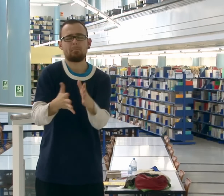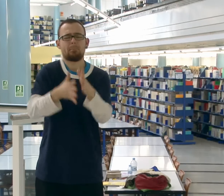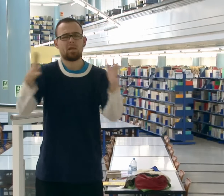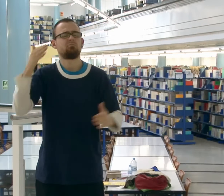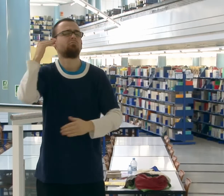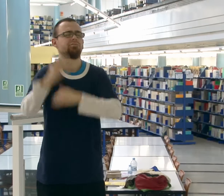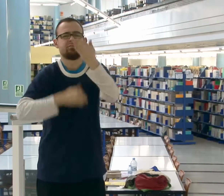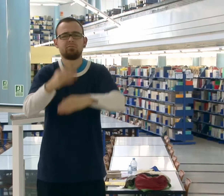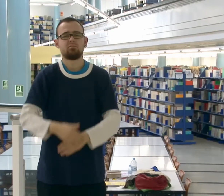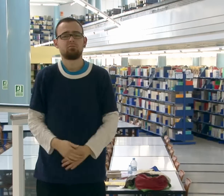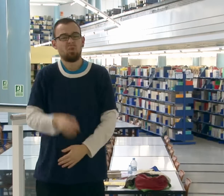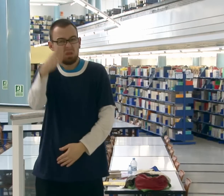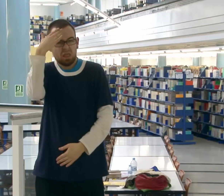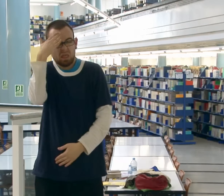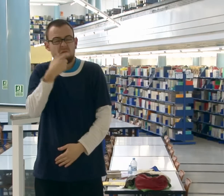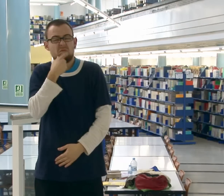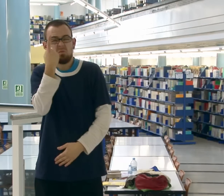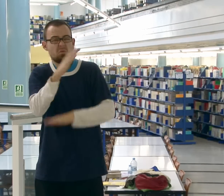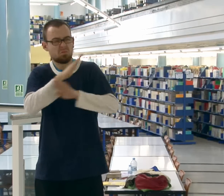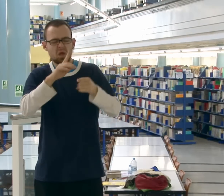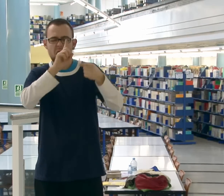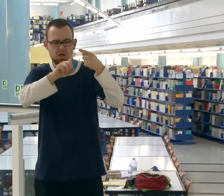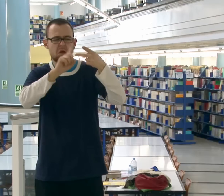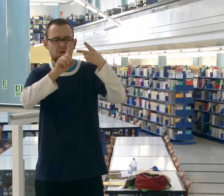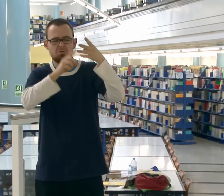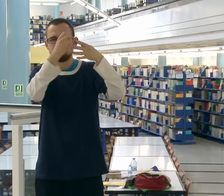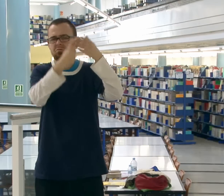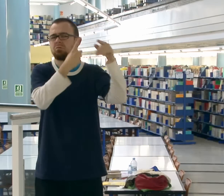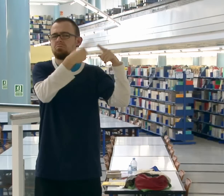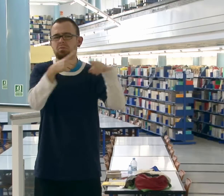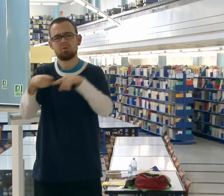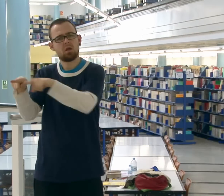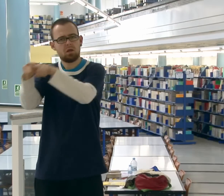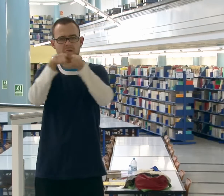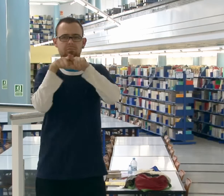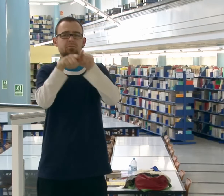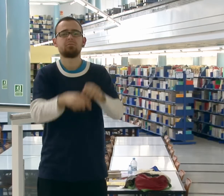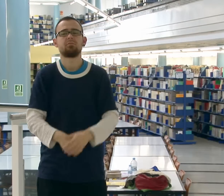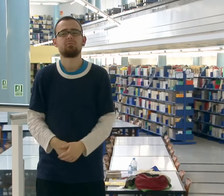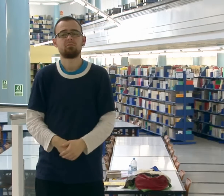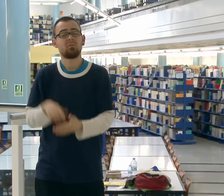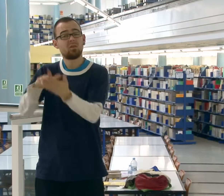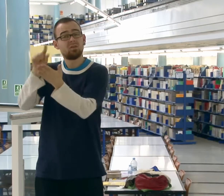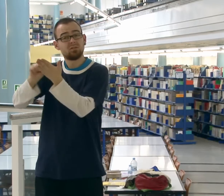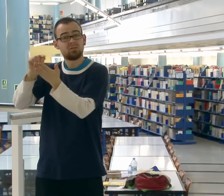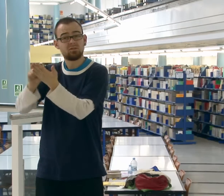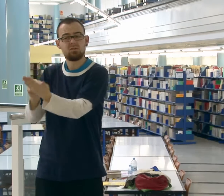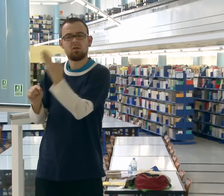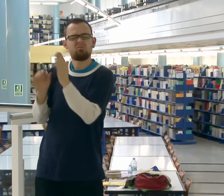English. Don't leave aside what's written in languages closer to you. You'll often find that you can read them and understand far